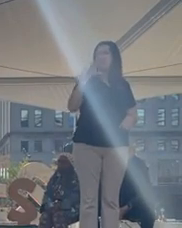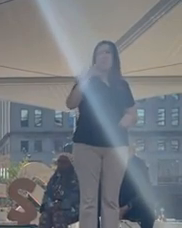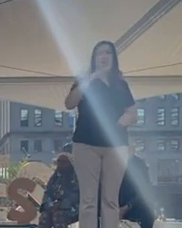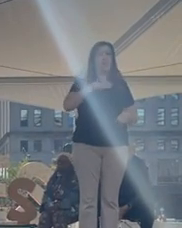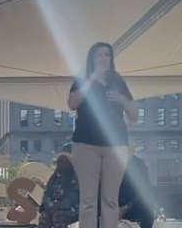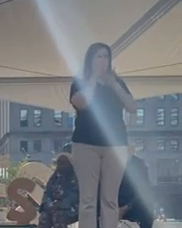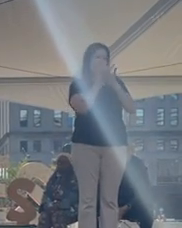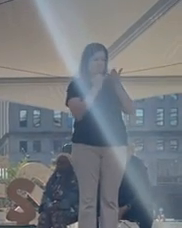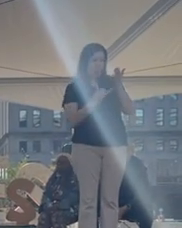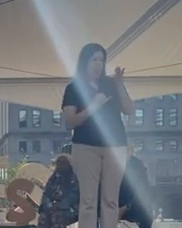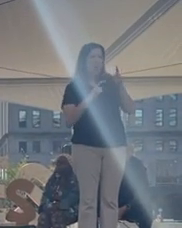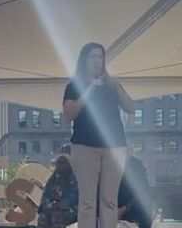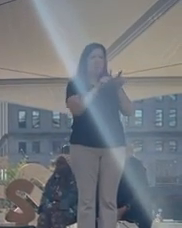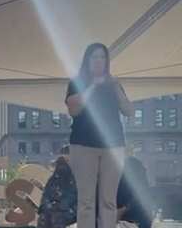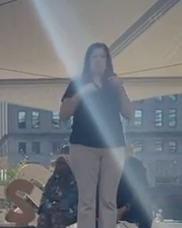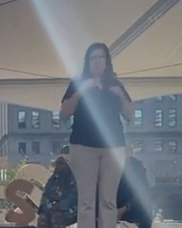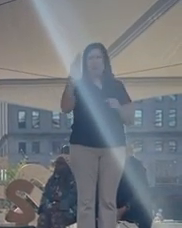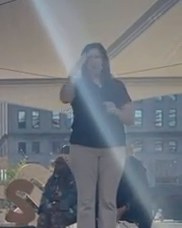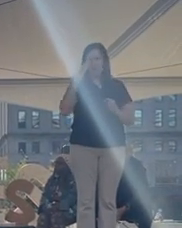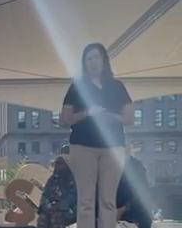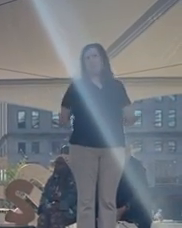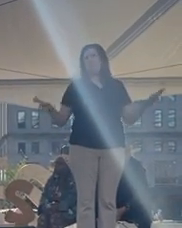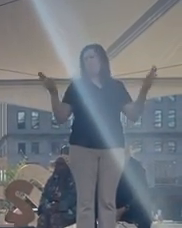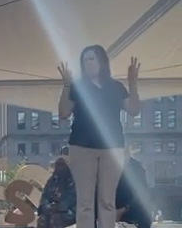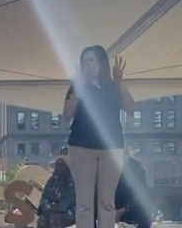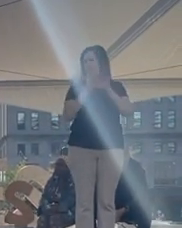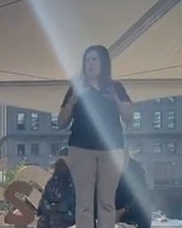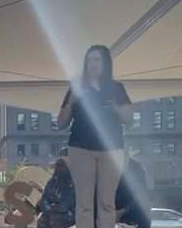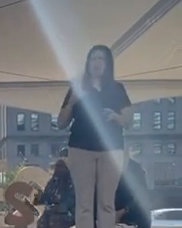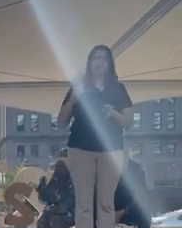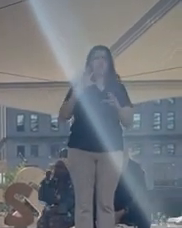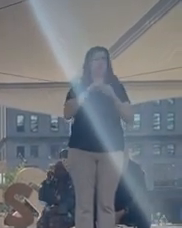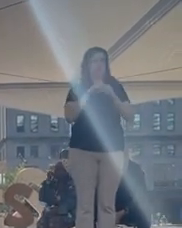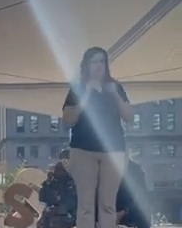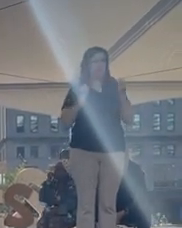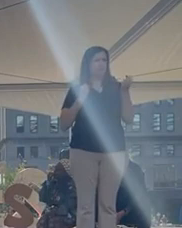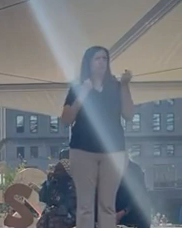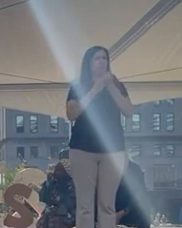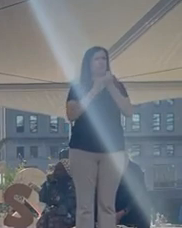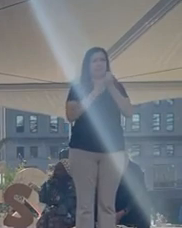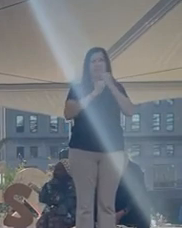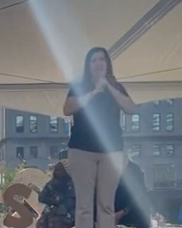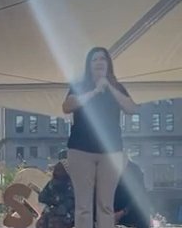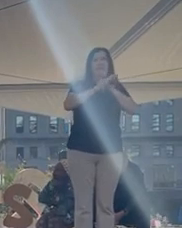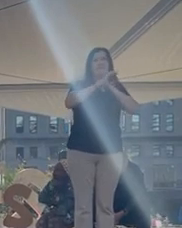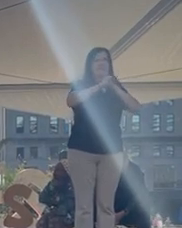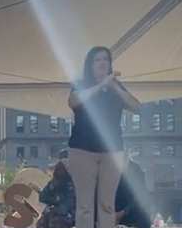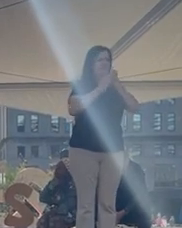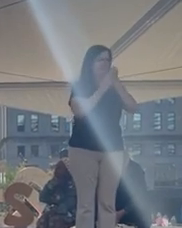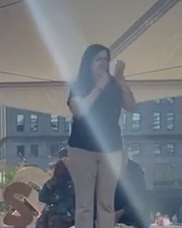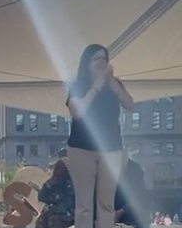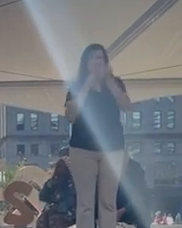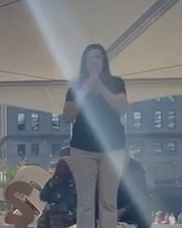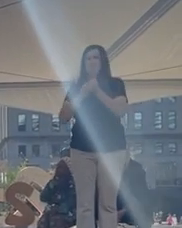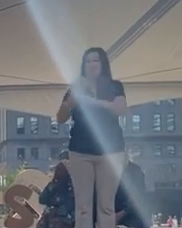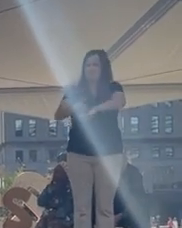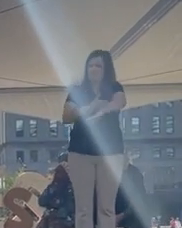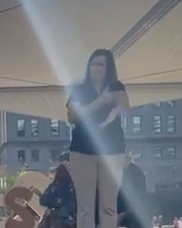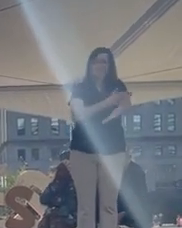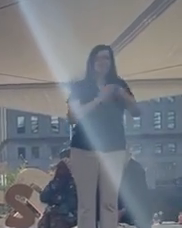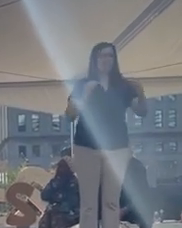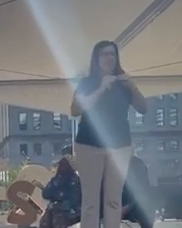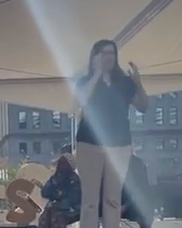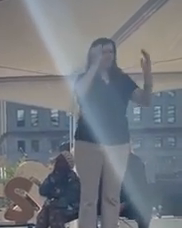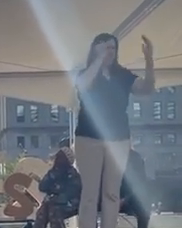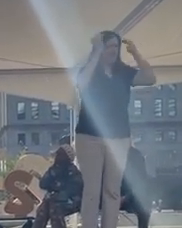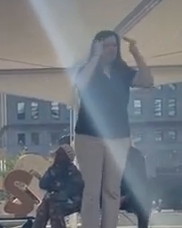artistry, I know how important it is to be a part of the advocacy to bring about greater